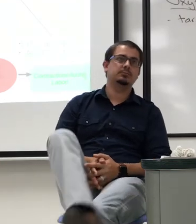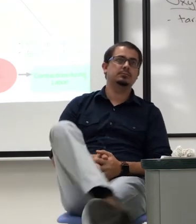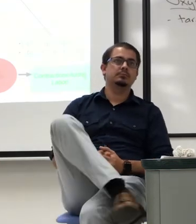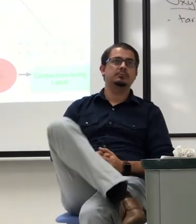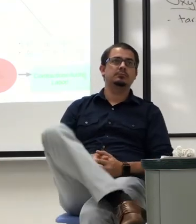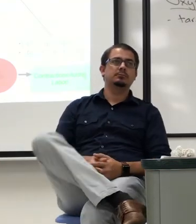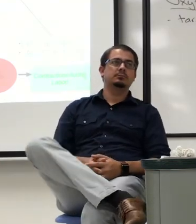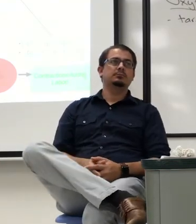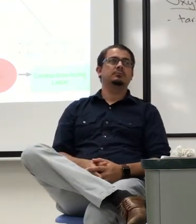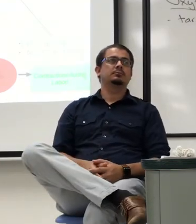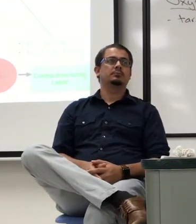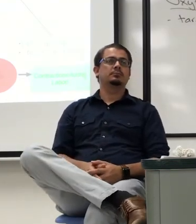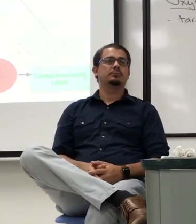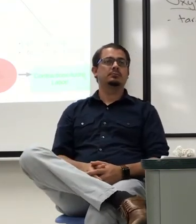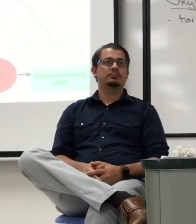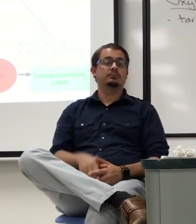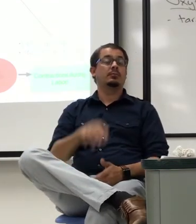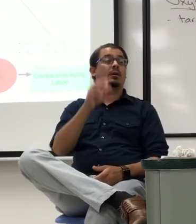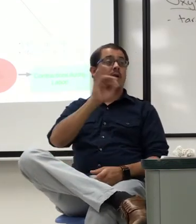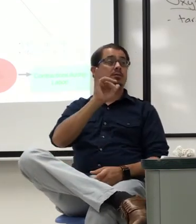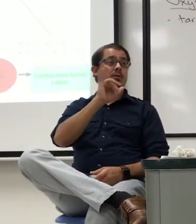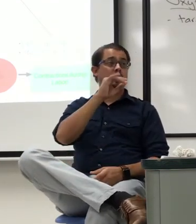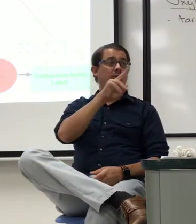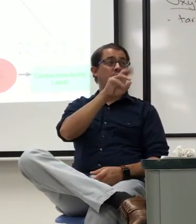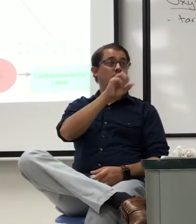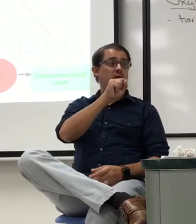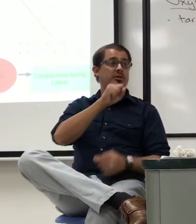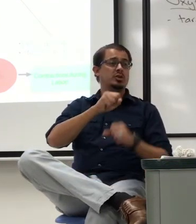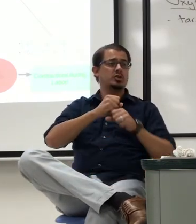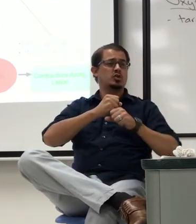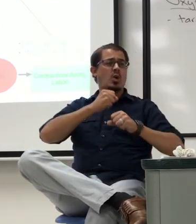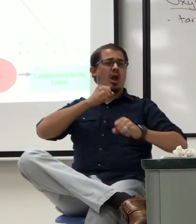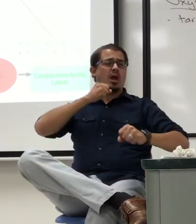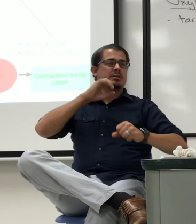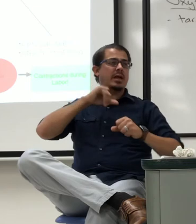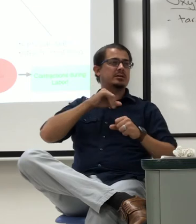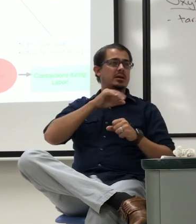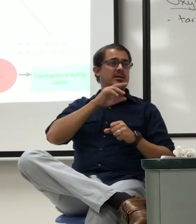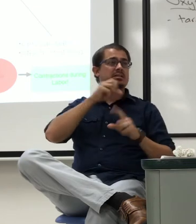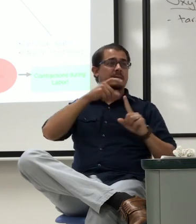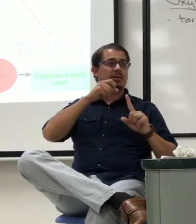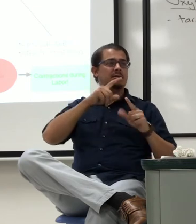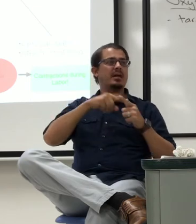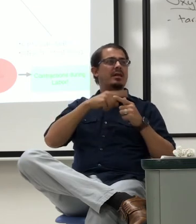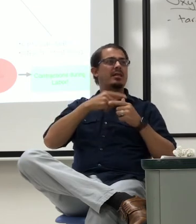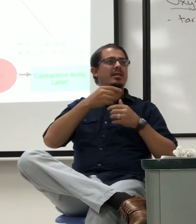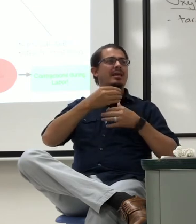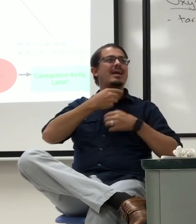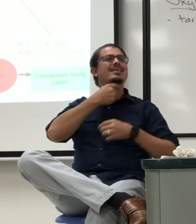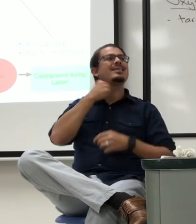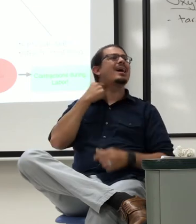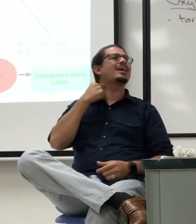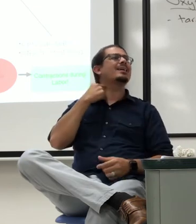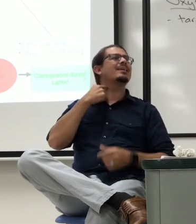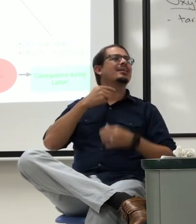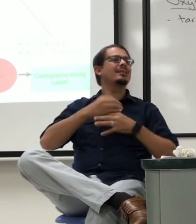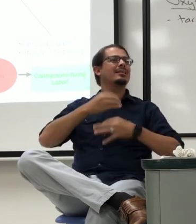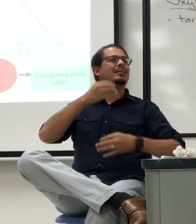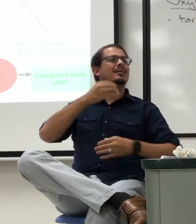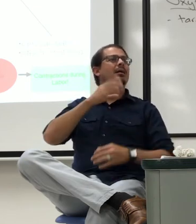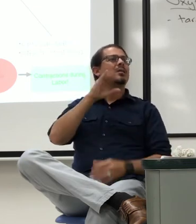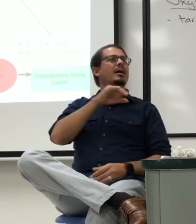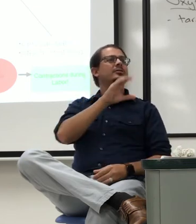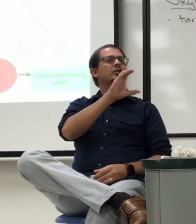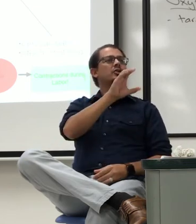So the uterine stretching is a stimulus, as well as the neck of the uterus is called the cervix. So when